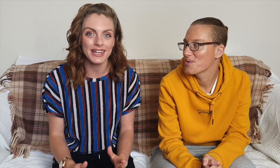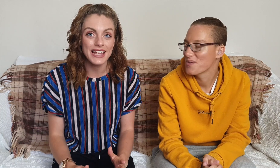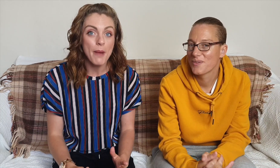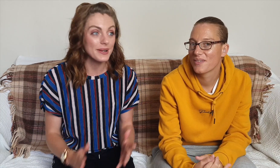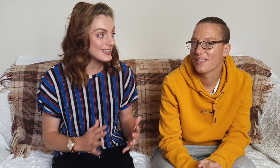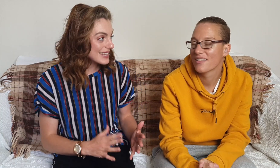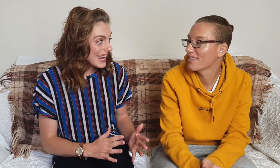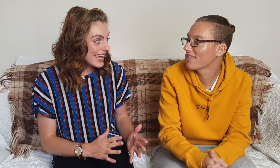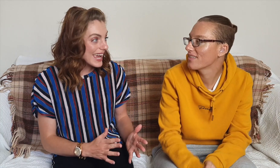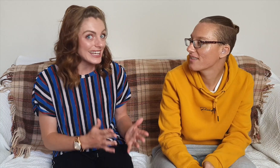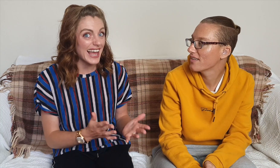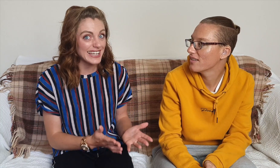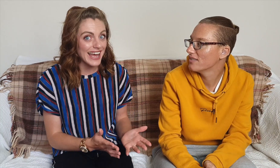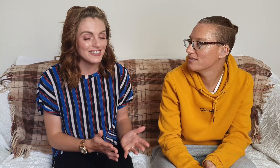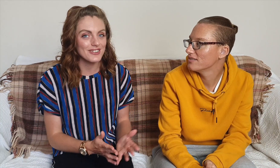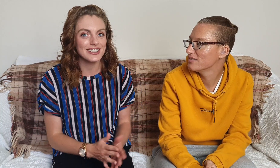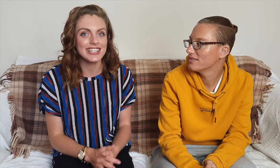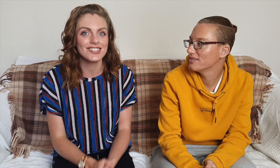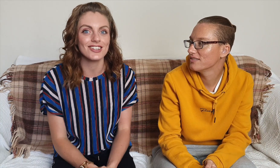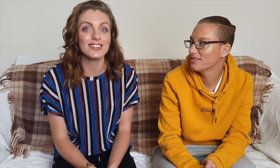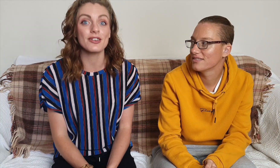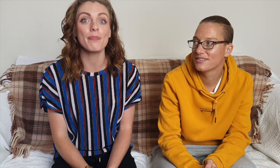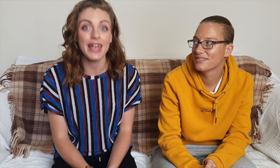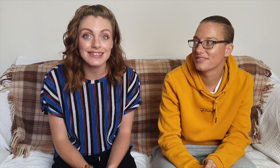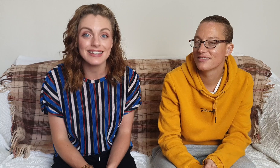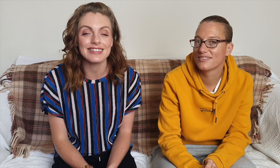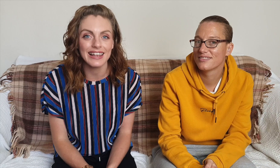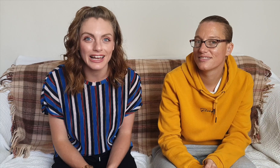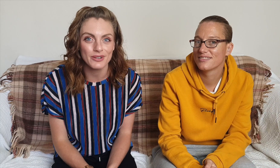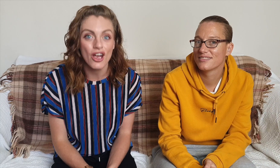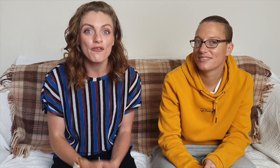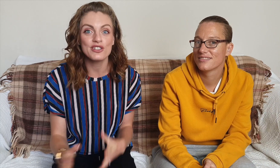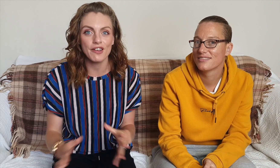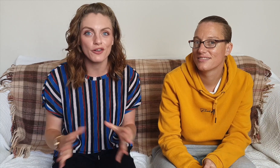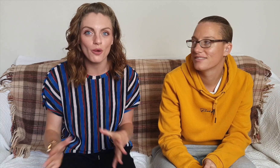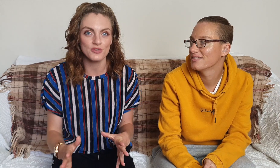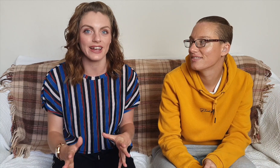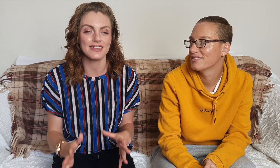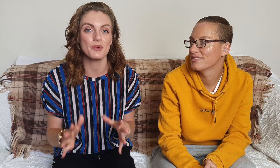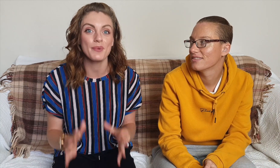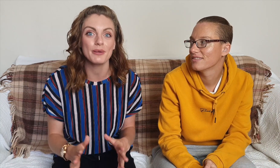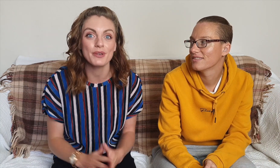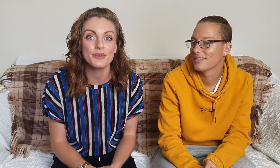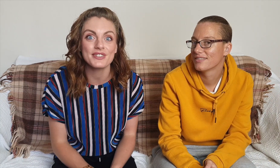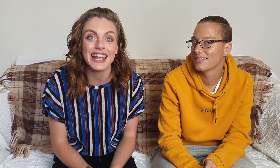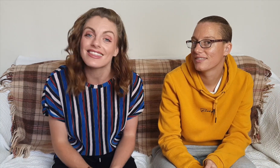me. But today Kellyanne is going to teach us some basic sign language for different objects that we will be using in the